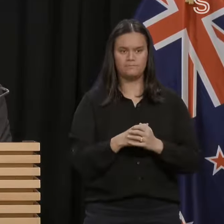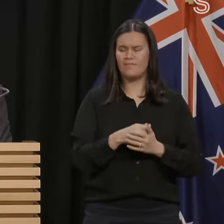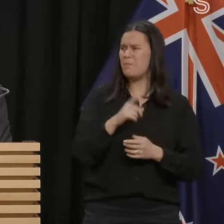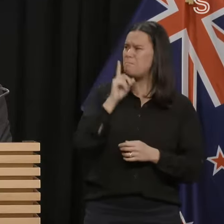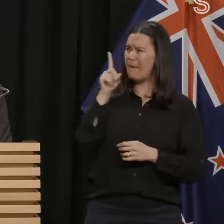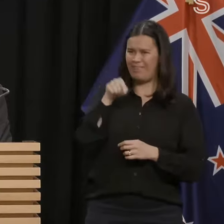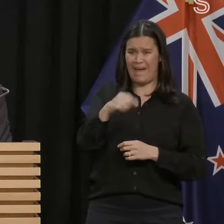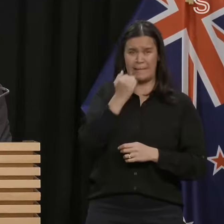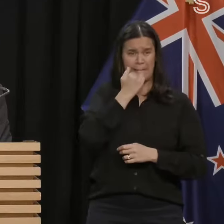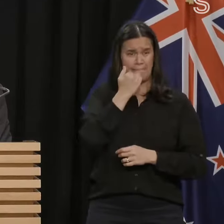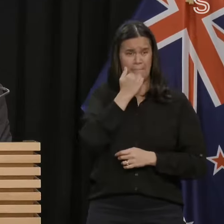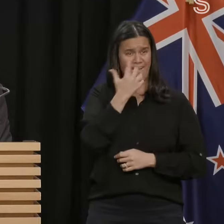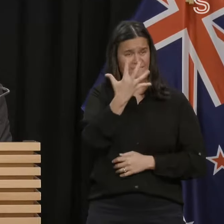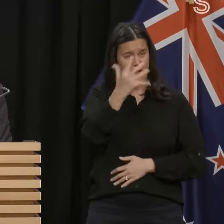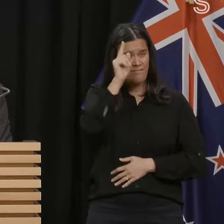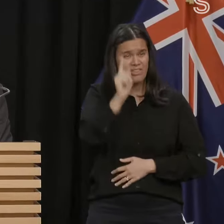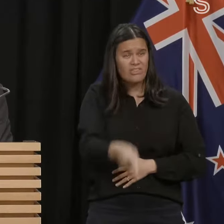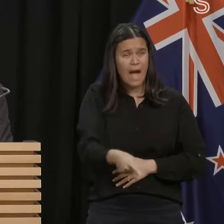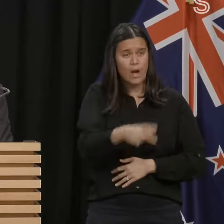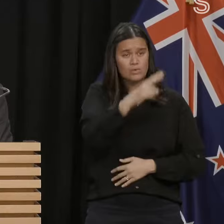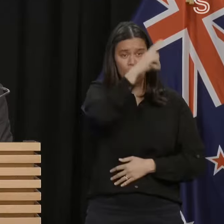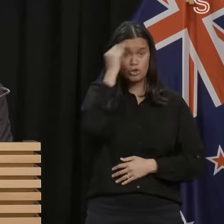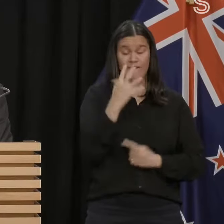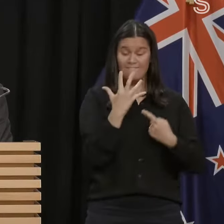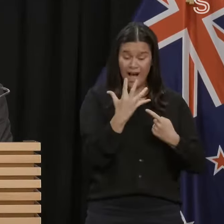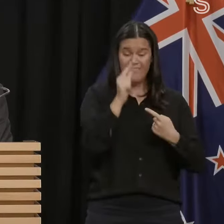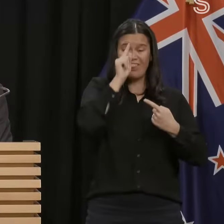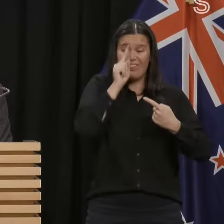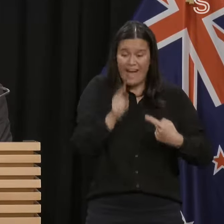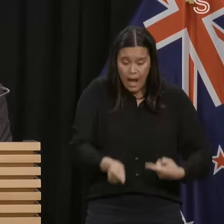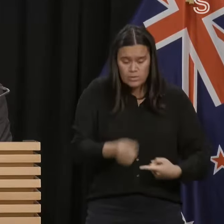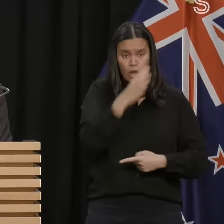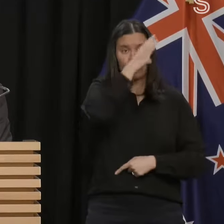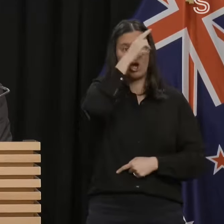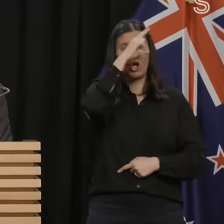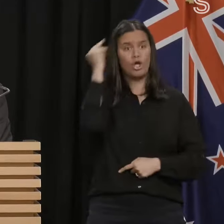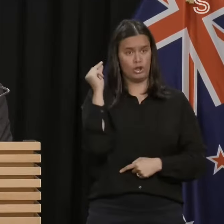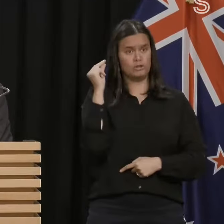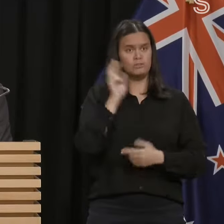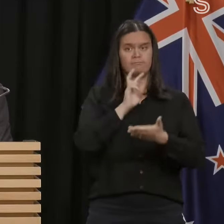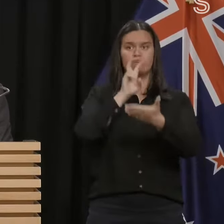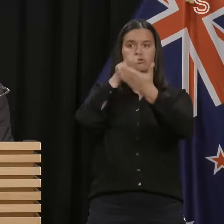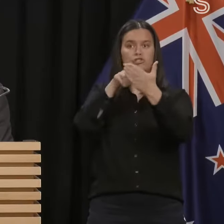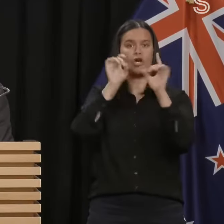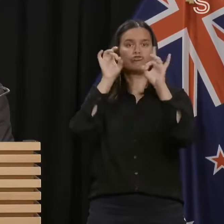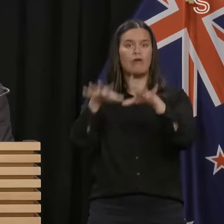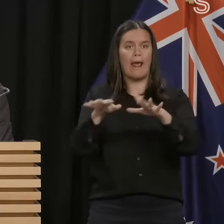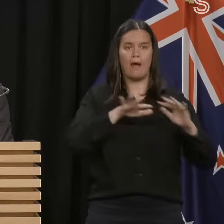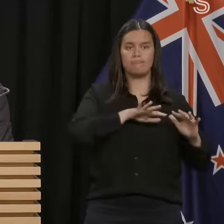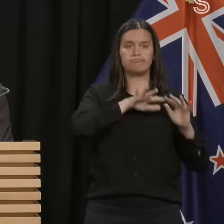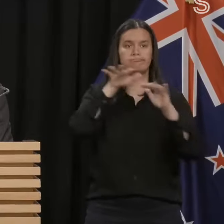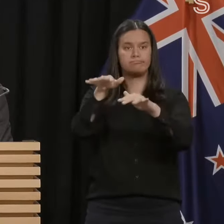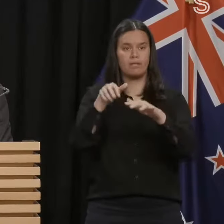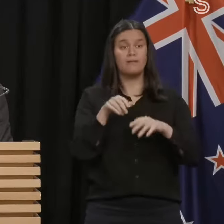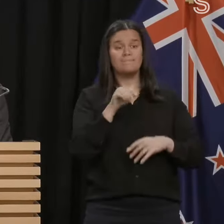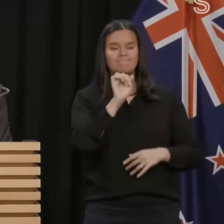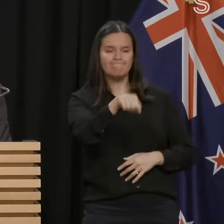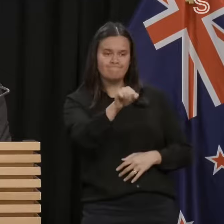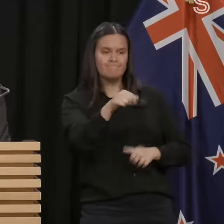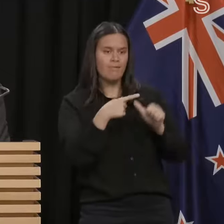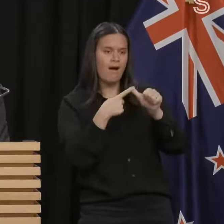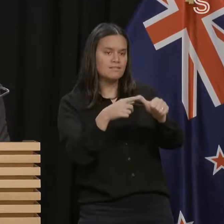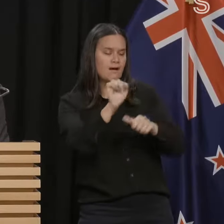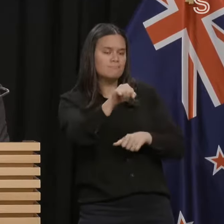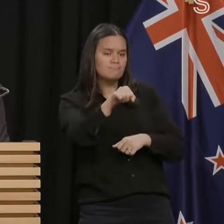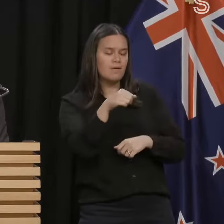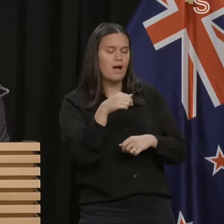Just on the face of it, are you not worried that 5,000 nurses are registering? Yeah, again, I've asked for some more information on that to see what